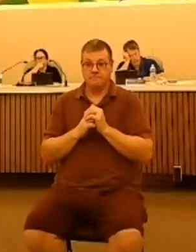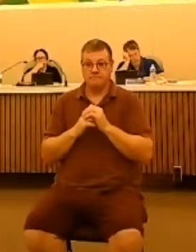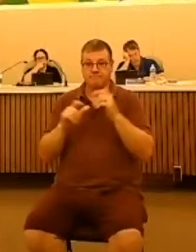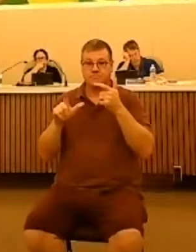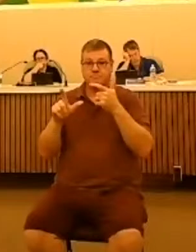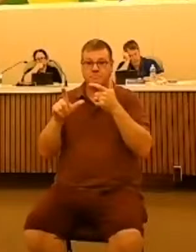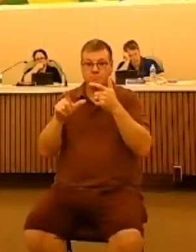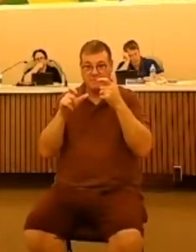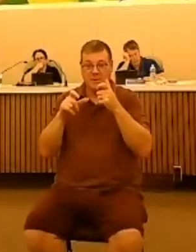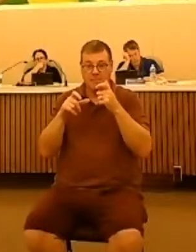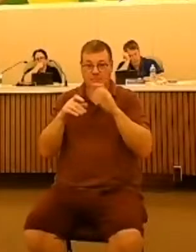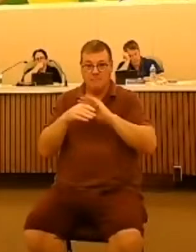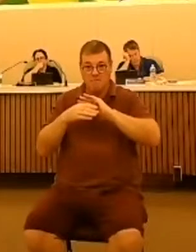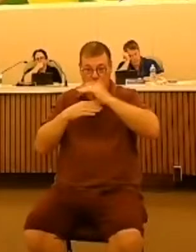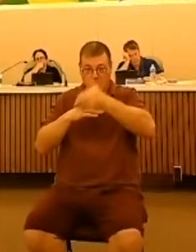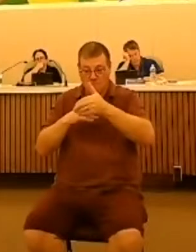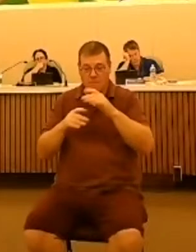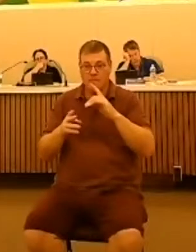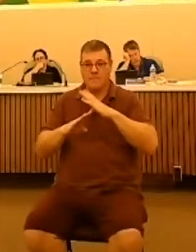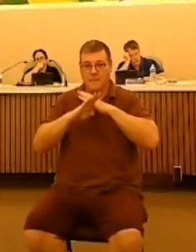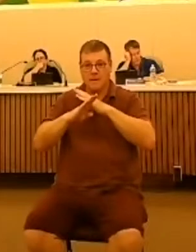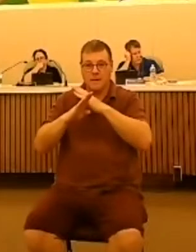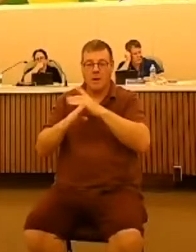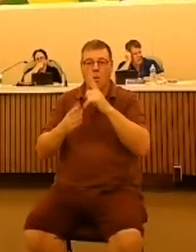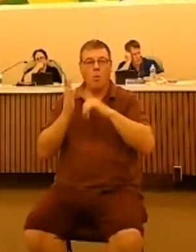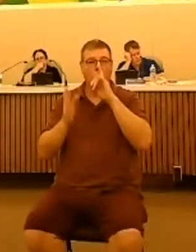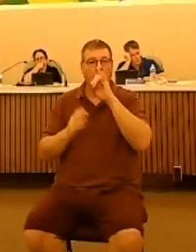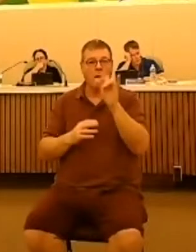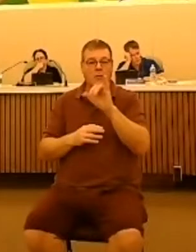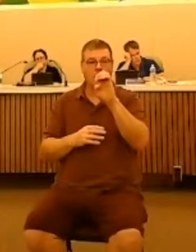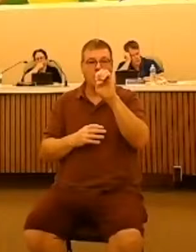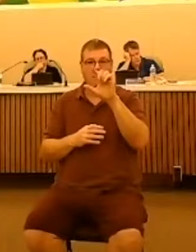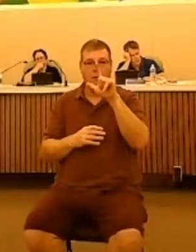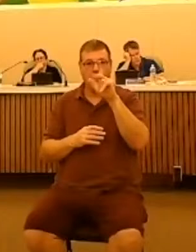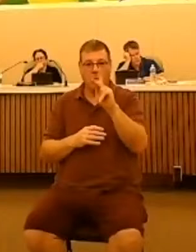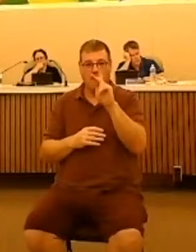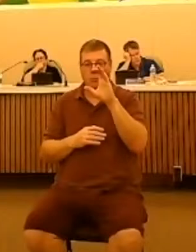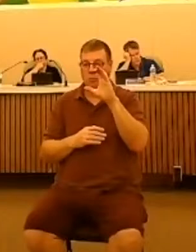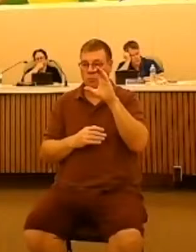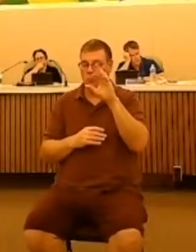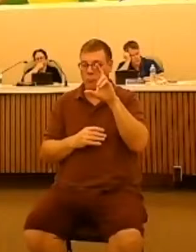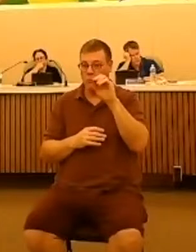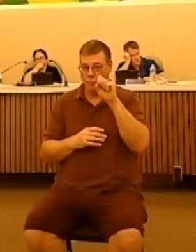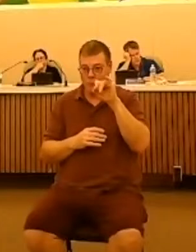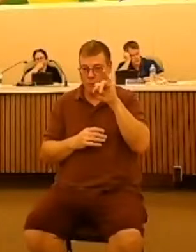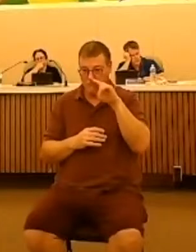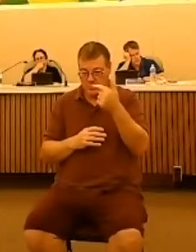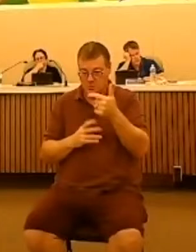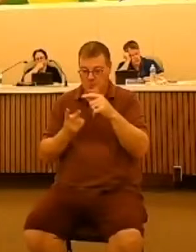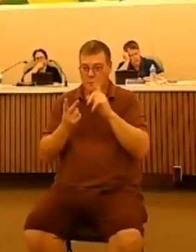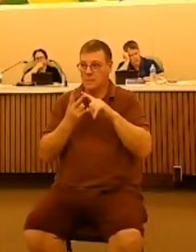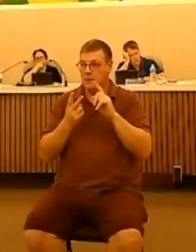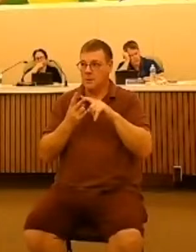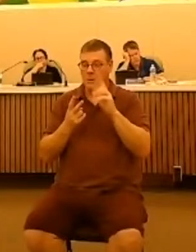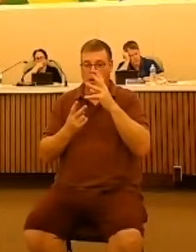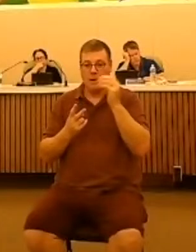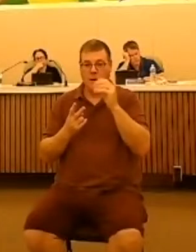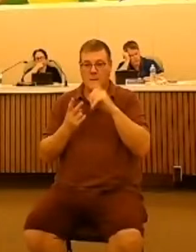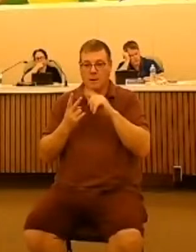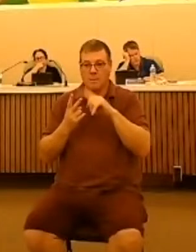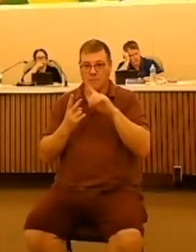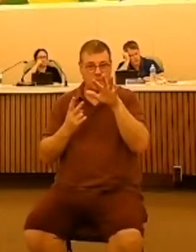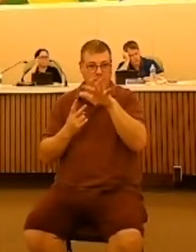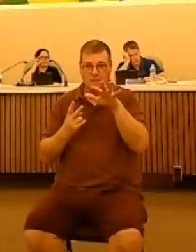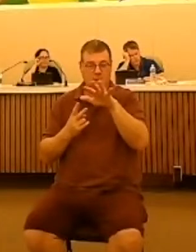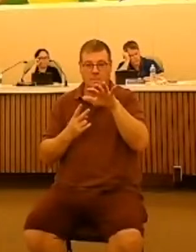speed bumps, similar to what I think it's Elk Crossing and somewhere over in the preserve.